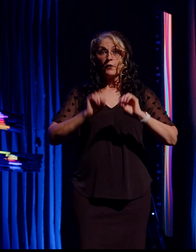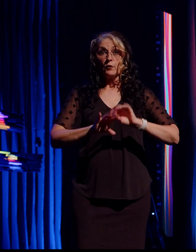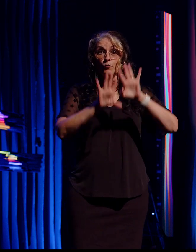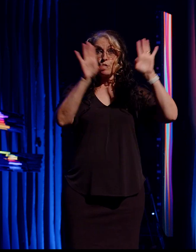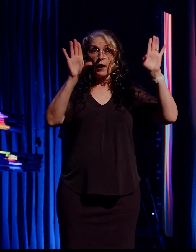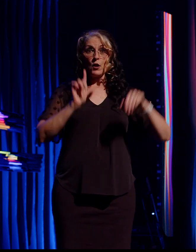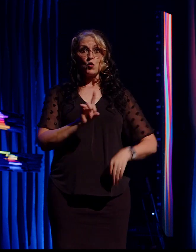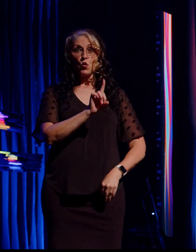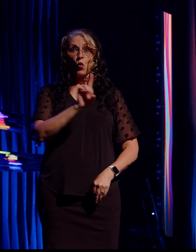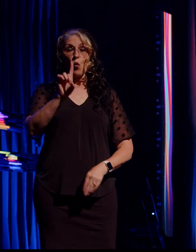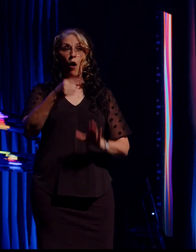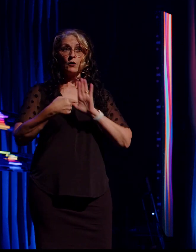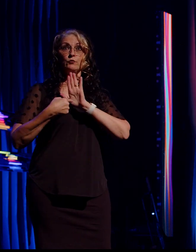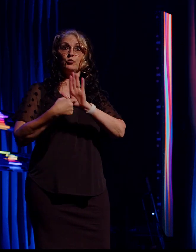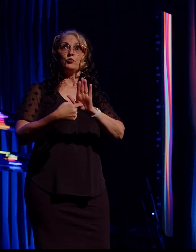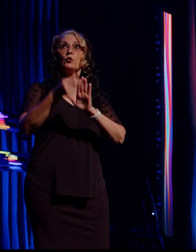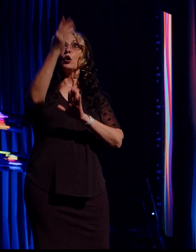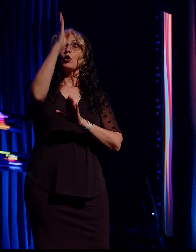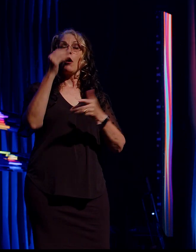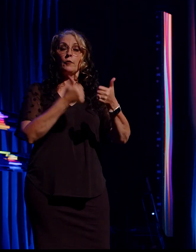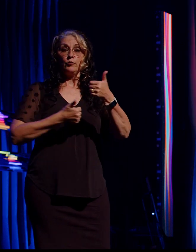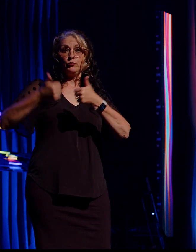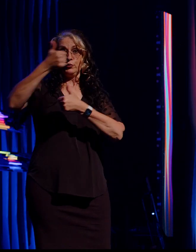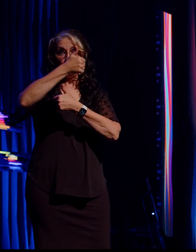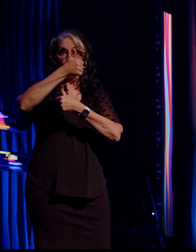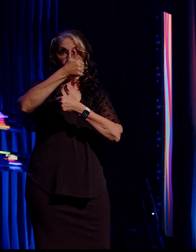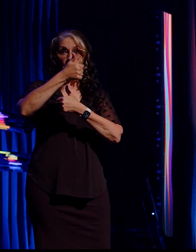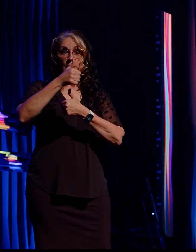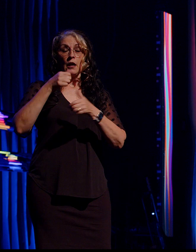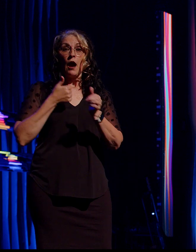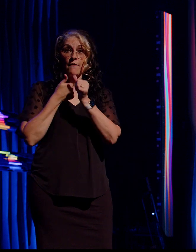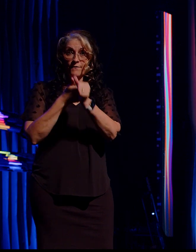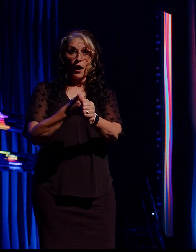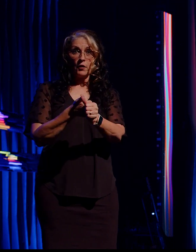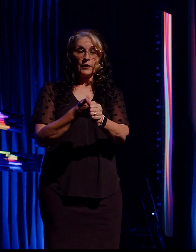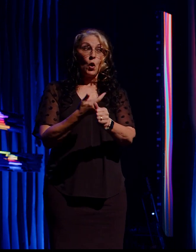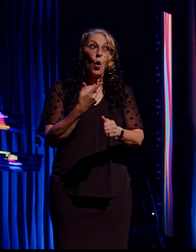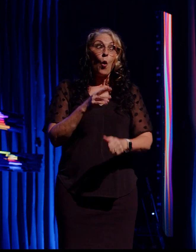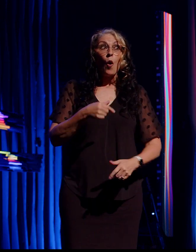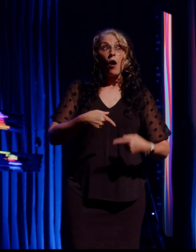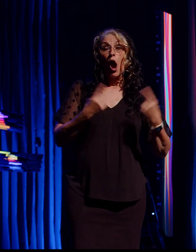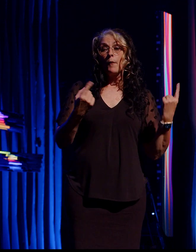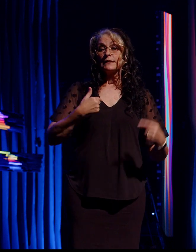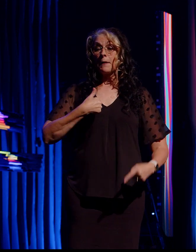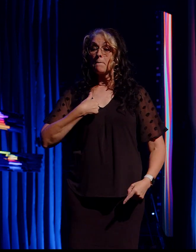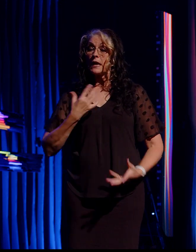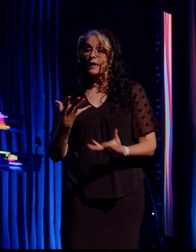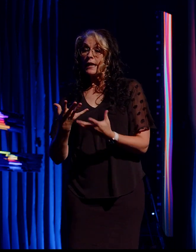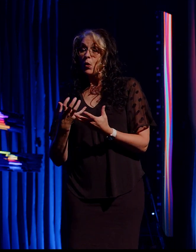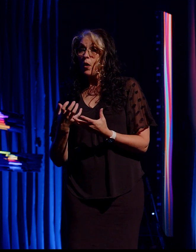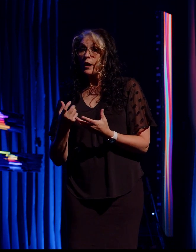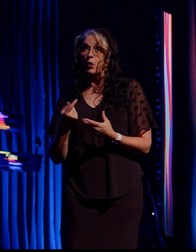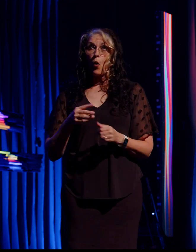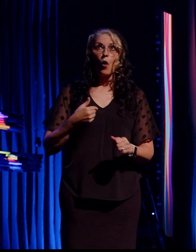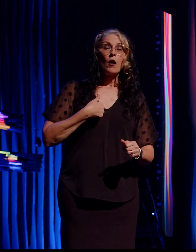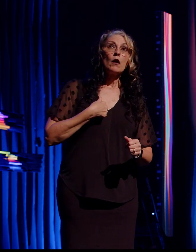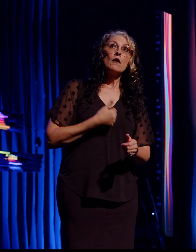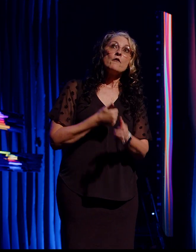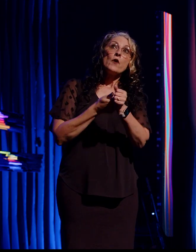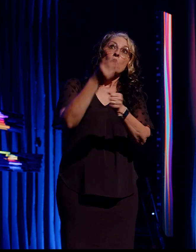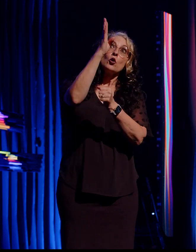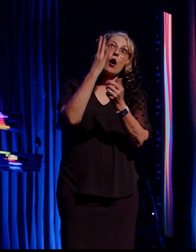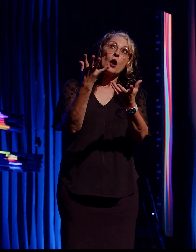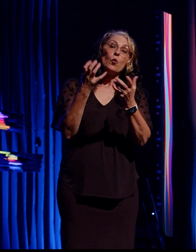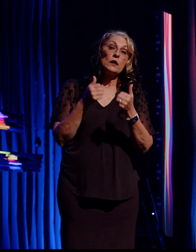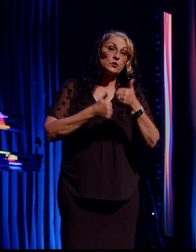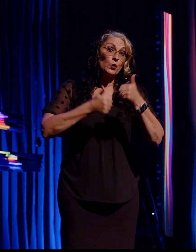Lord. That means that you're putting God first and you're doing what he wants. Or you're doing what you want. Are you doing what God wants? Or are you doing what